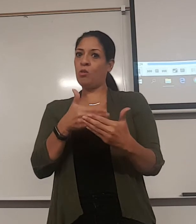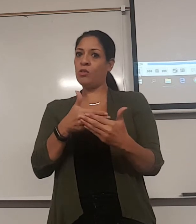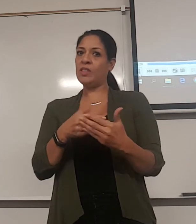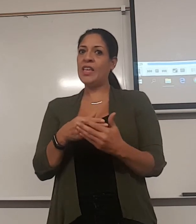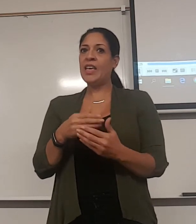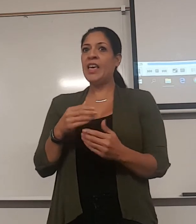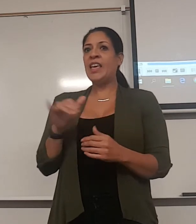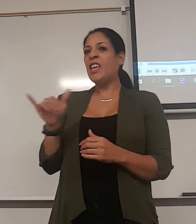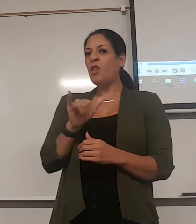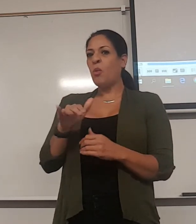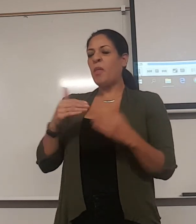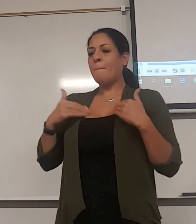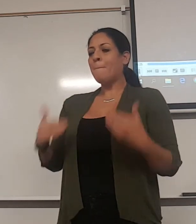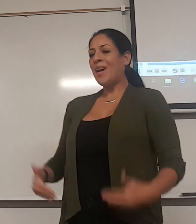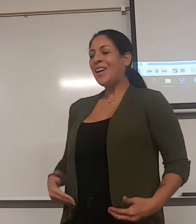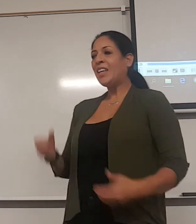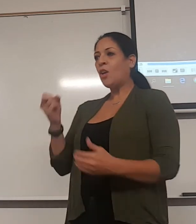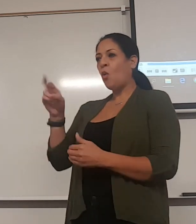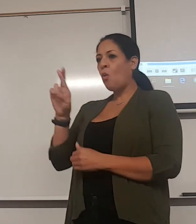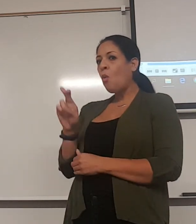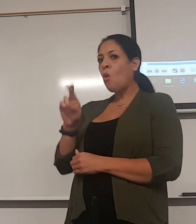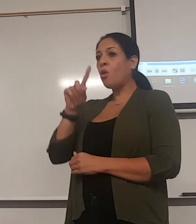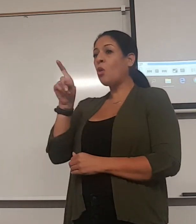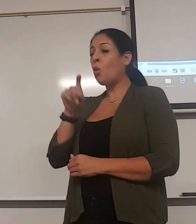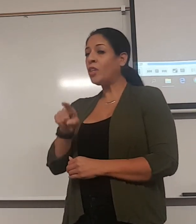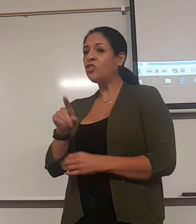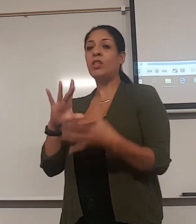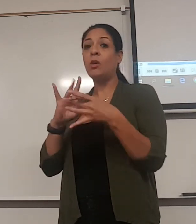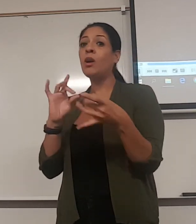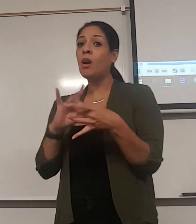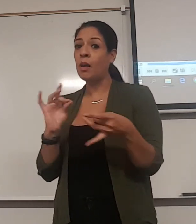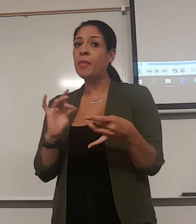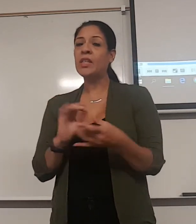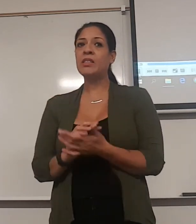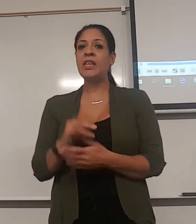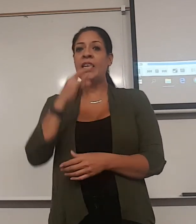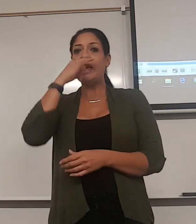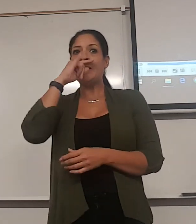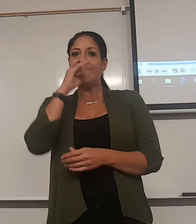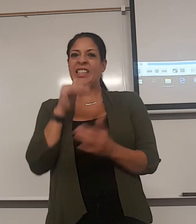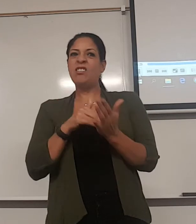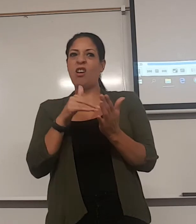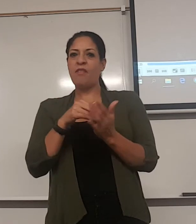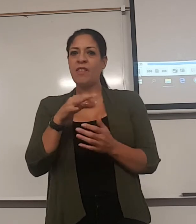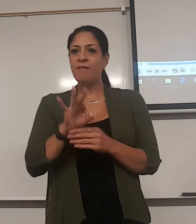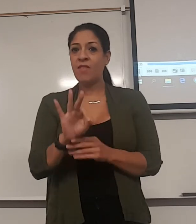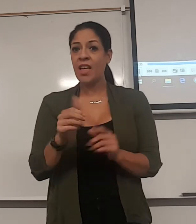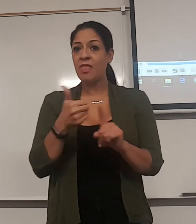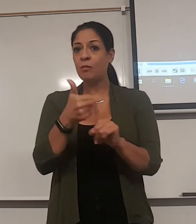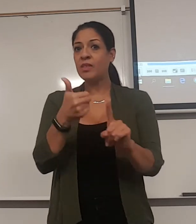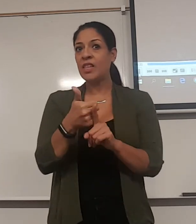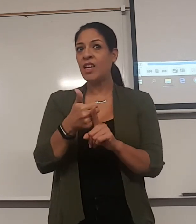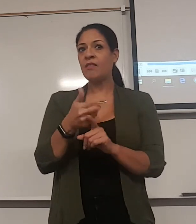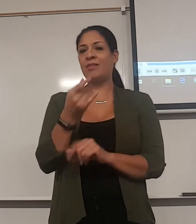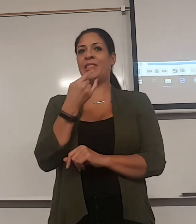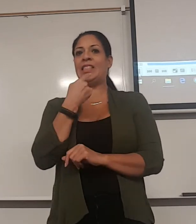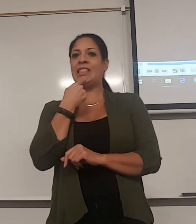body or with a certain question or a comment. And kids often find themselves wanting to say, get out of my face,